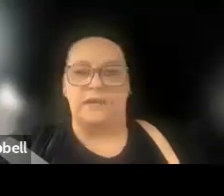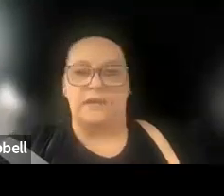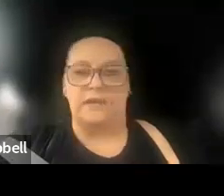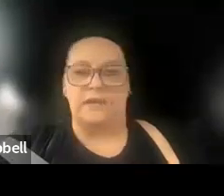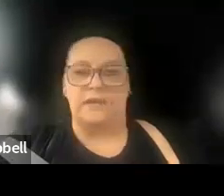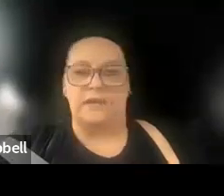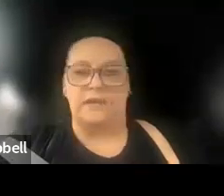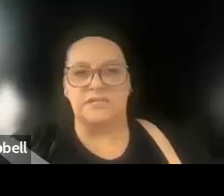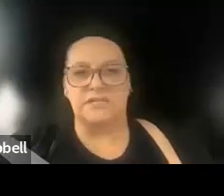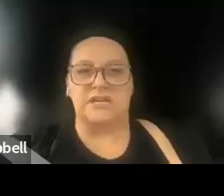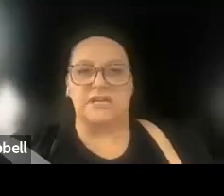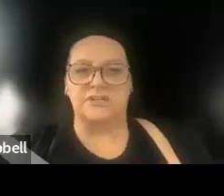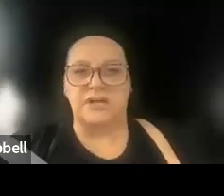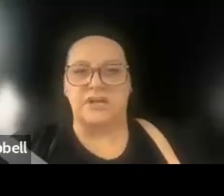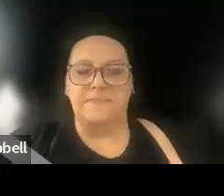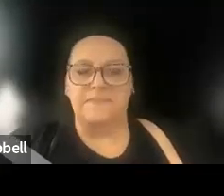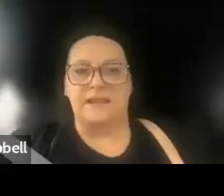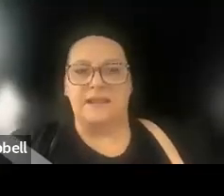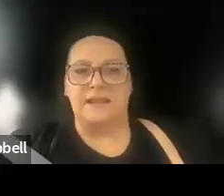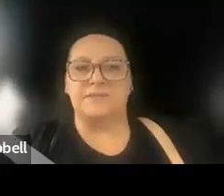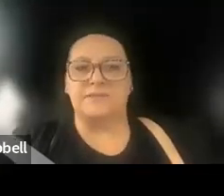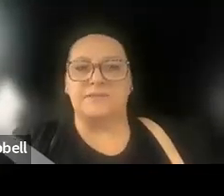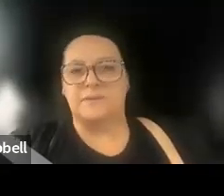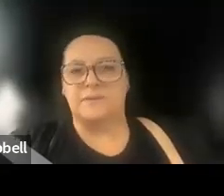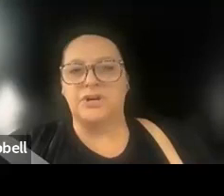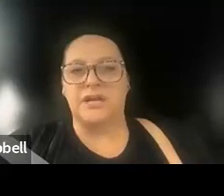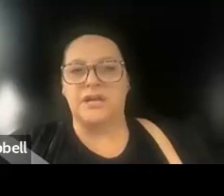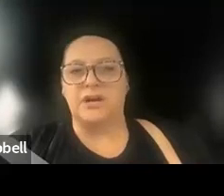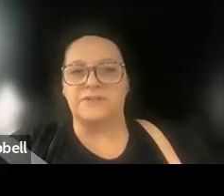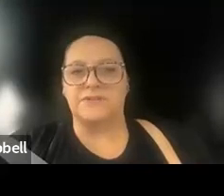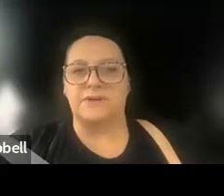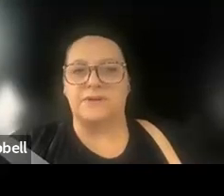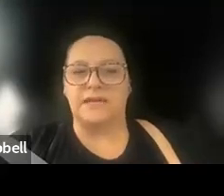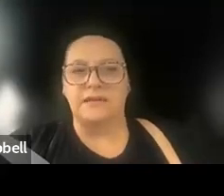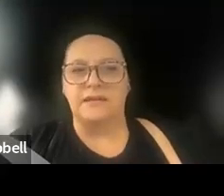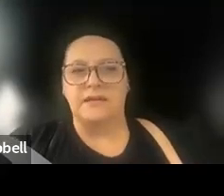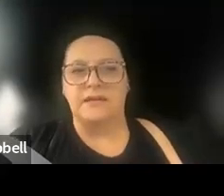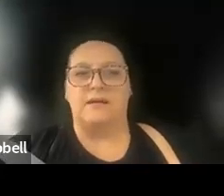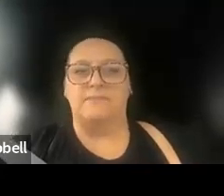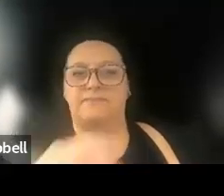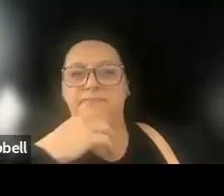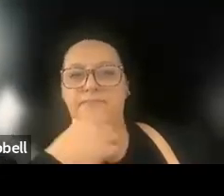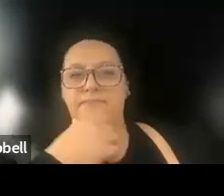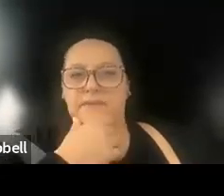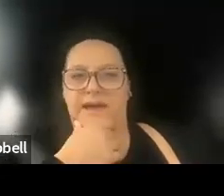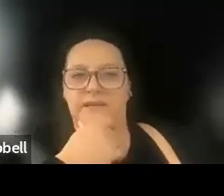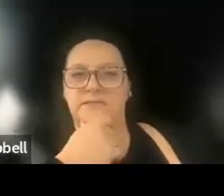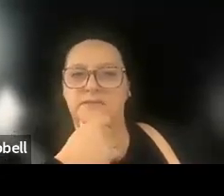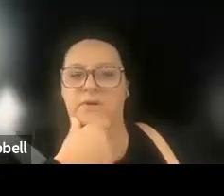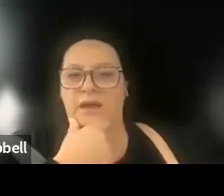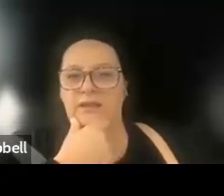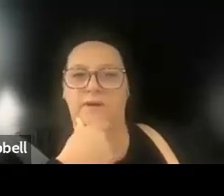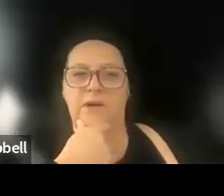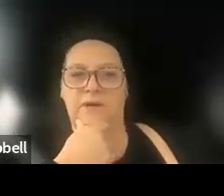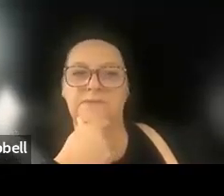weekly reports that we kind of started to touch on? And I would say this picture here on the screen, that